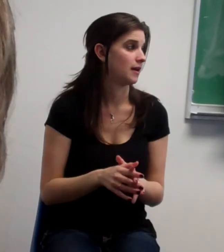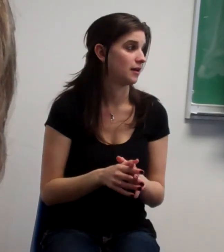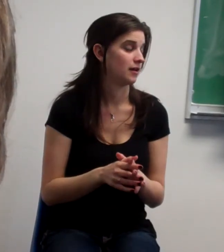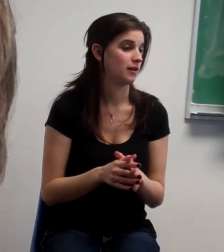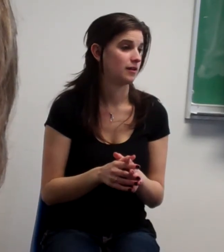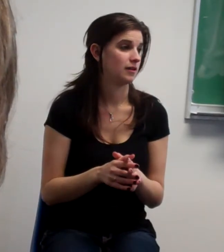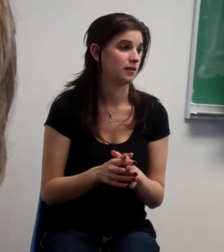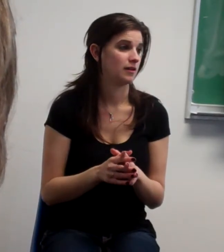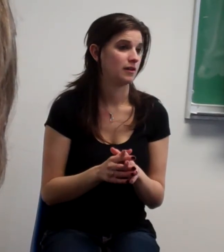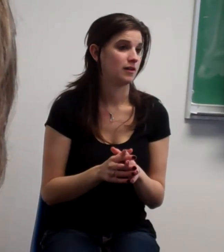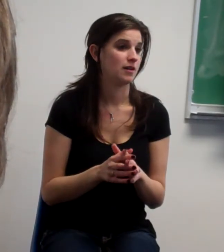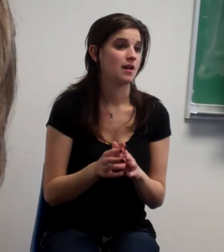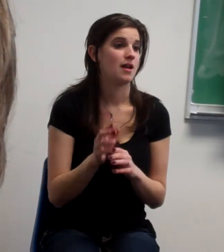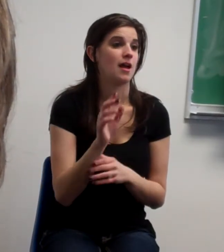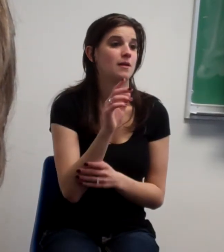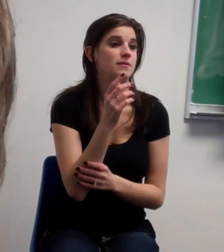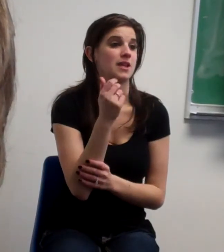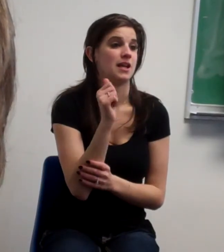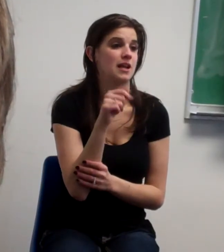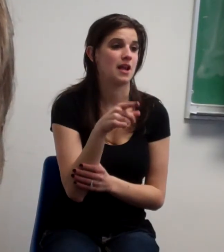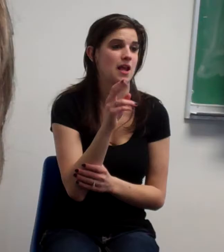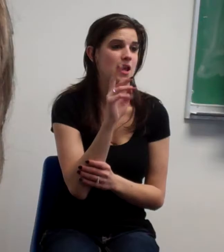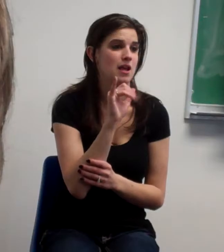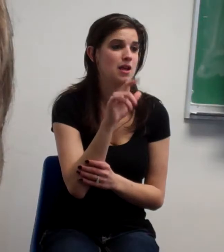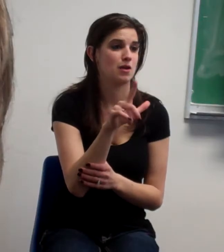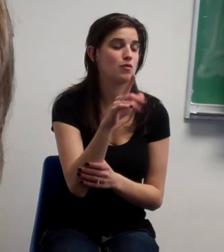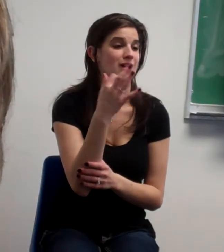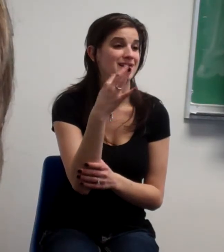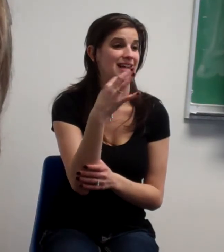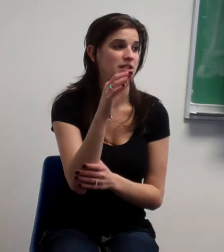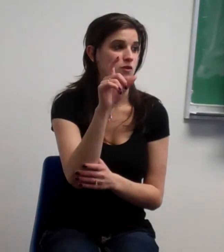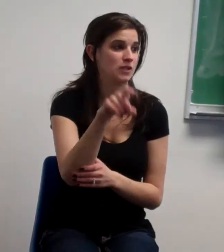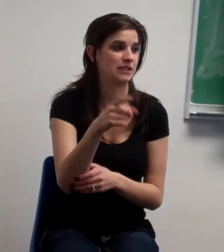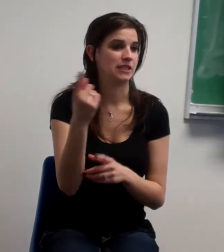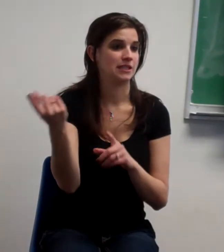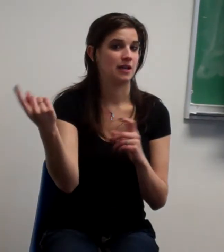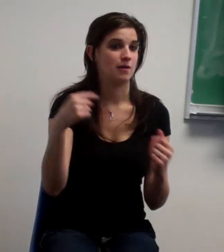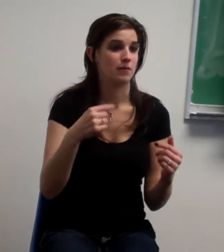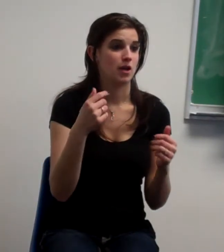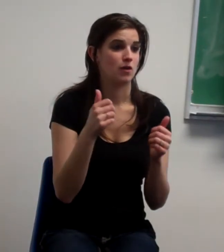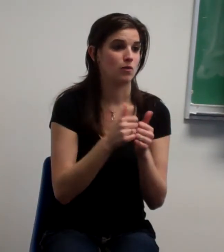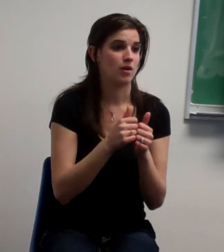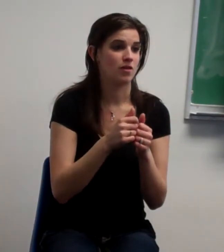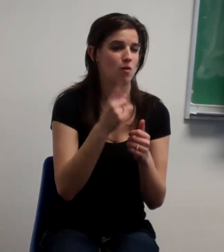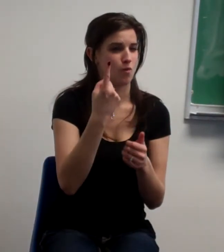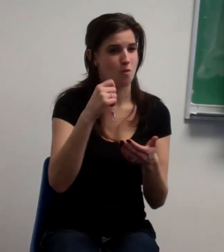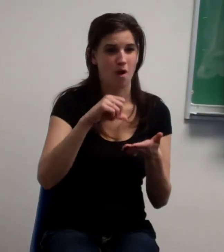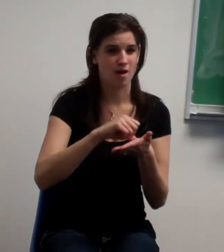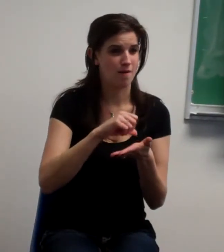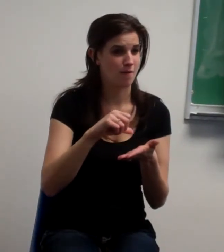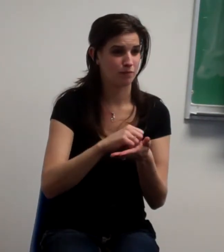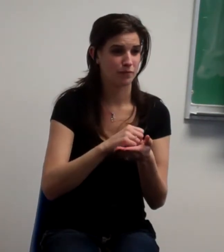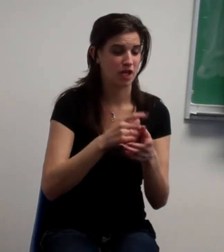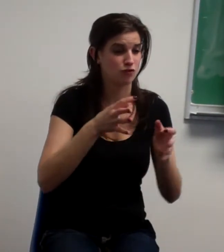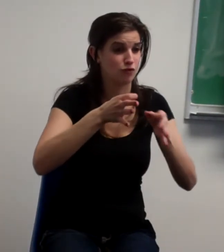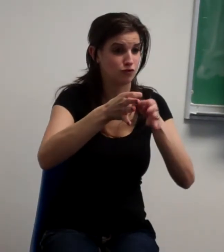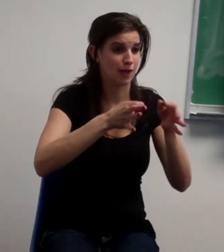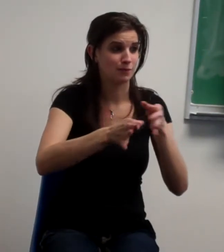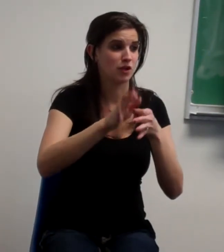in with the description of your final project. Okay. At least a page description. It doesn't have to be very long, but you need to be able to describe what you're